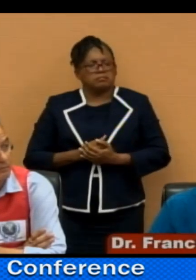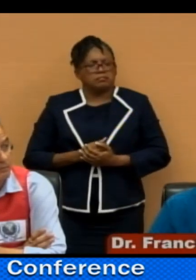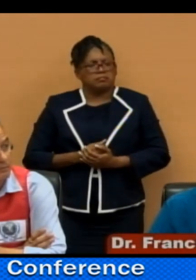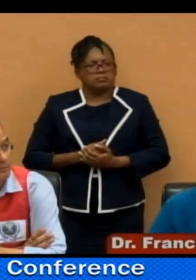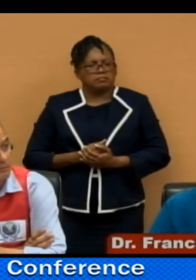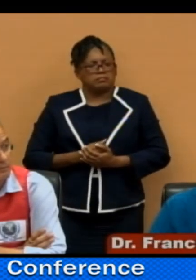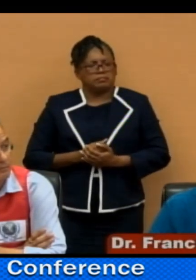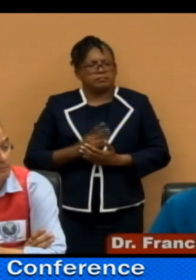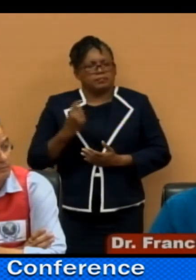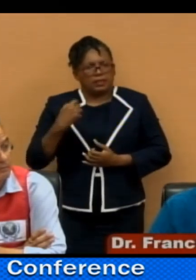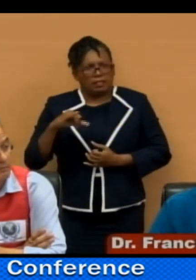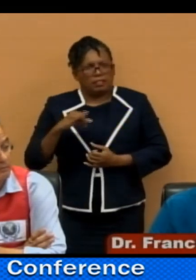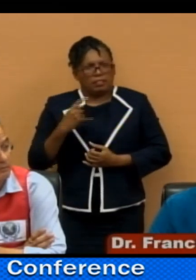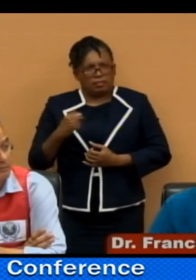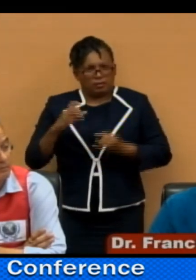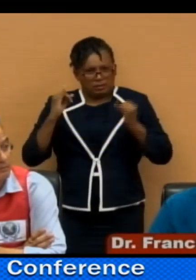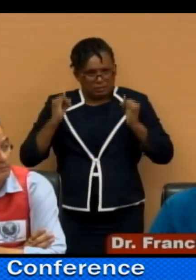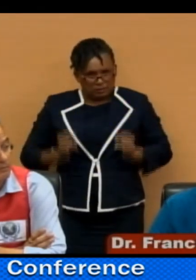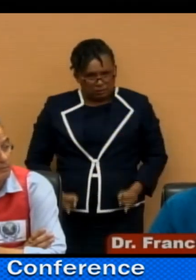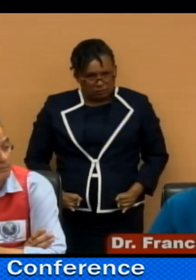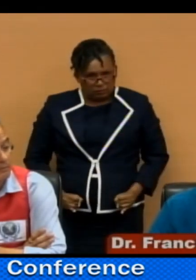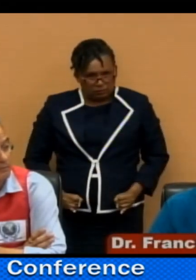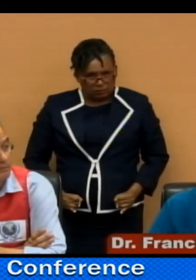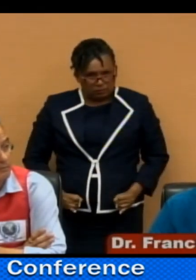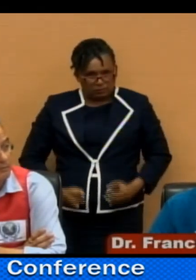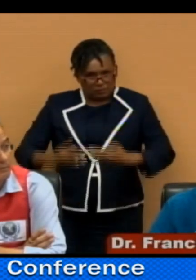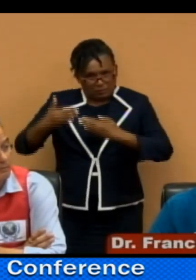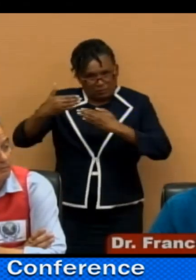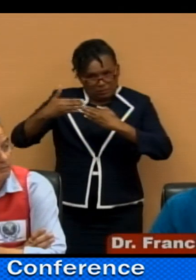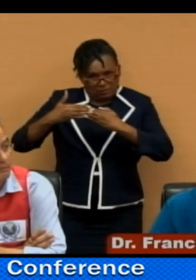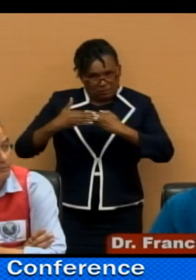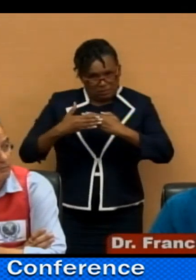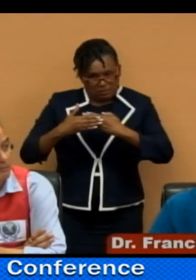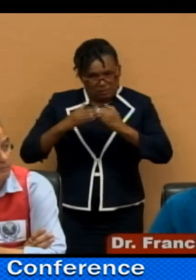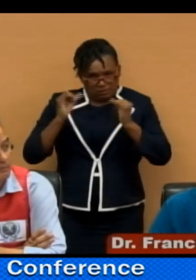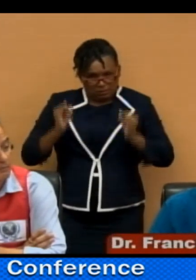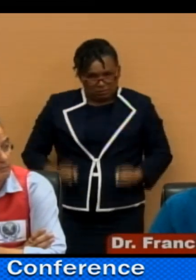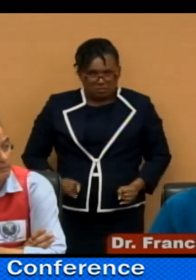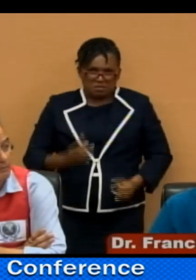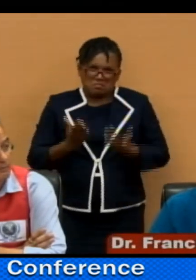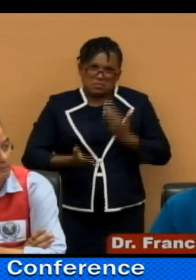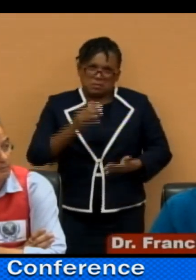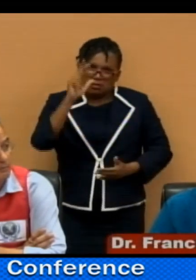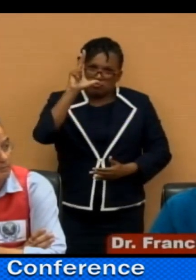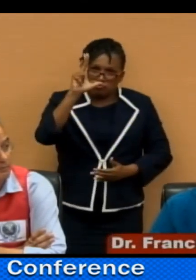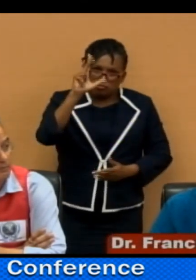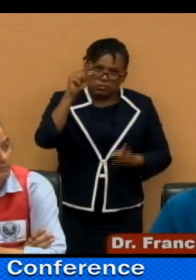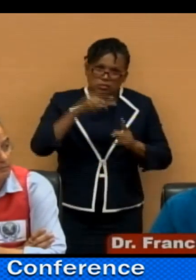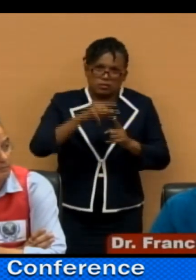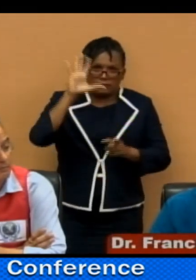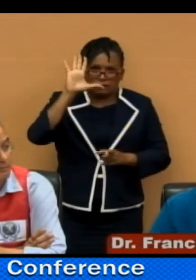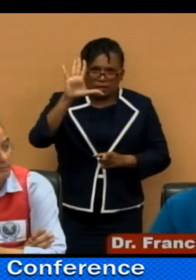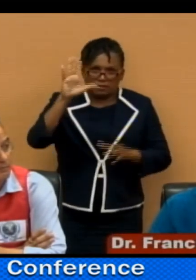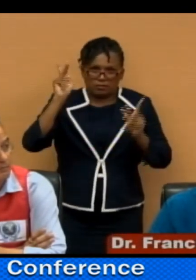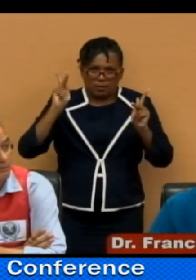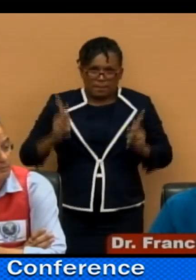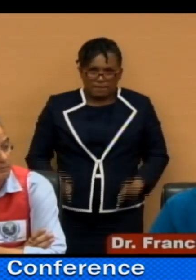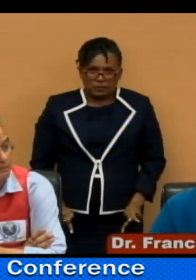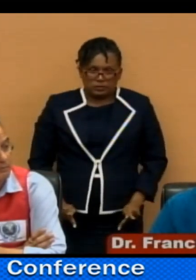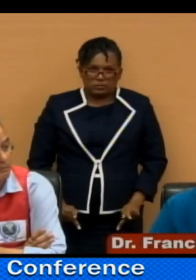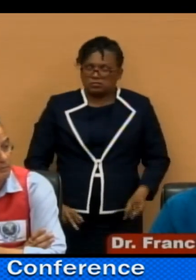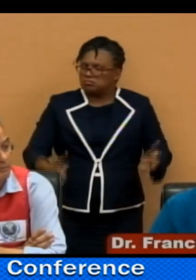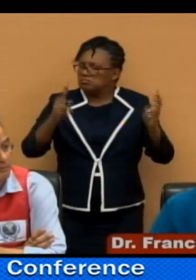The individual may have been in close contact with between 3 to 5 persons. They have all been contacted. There was very